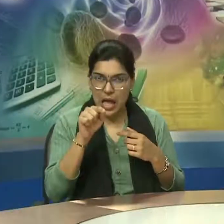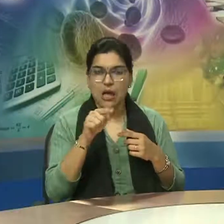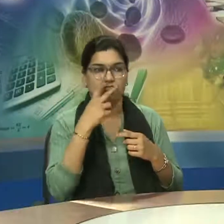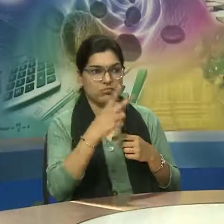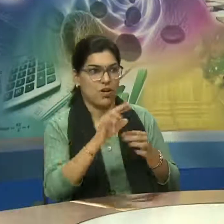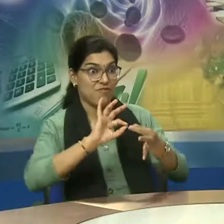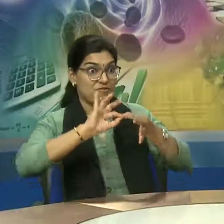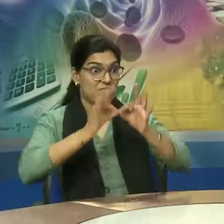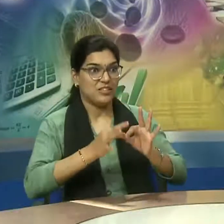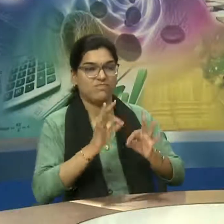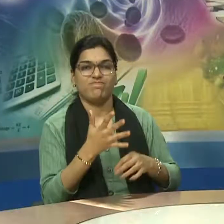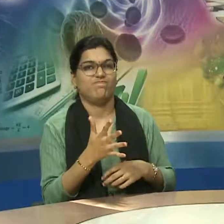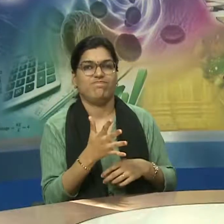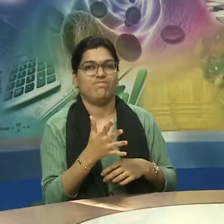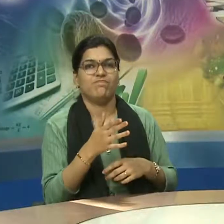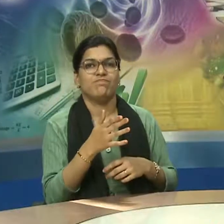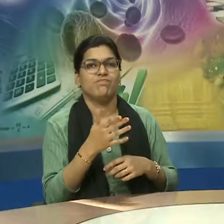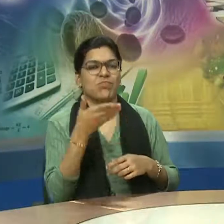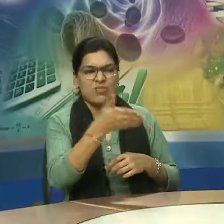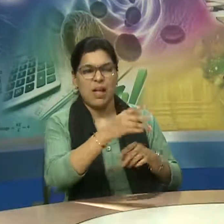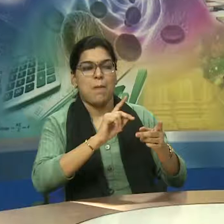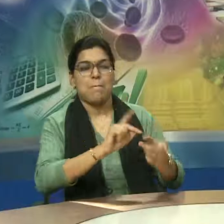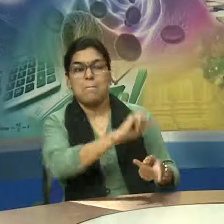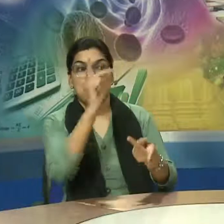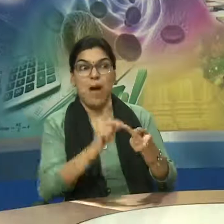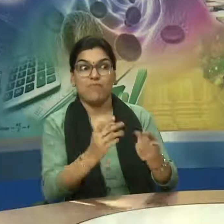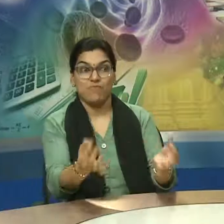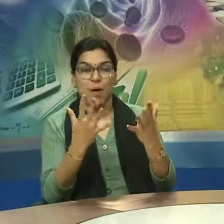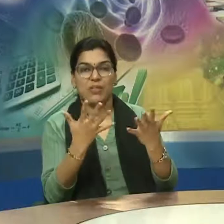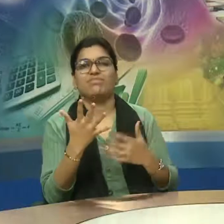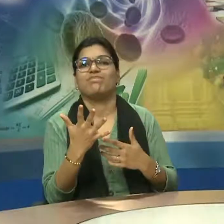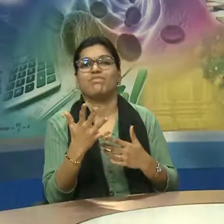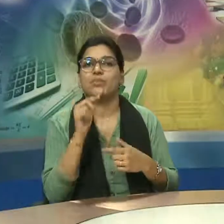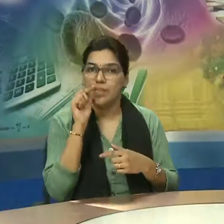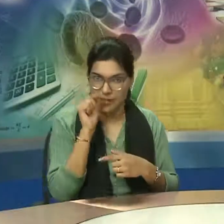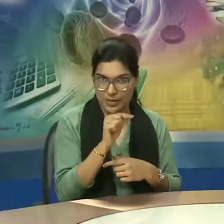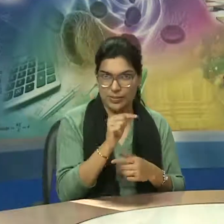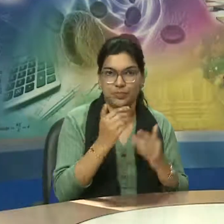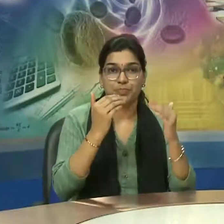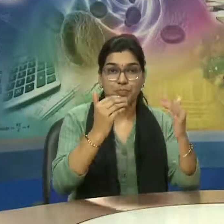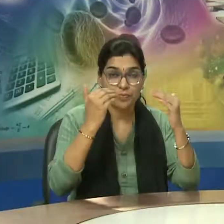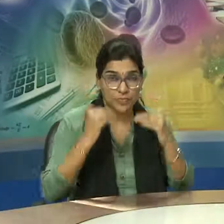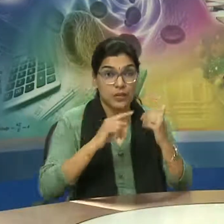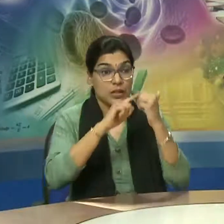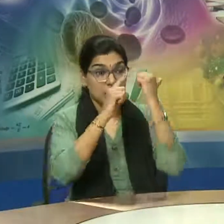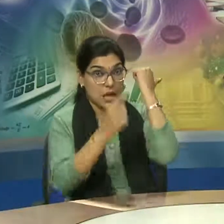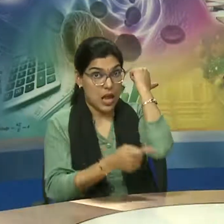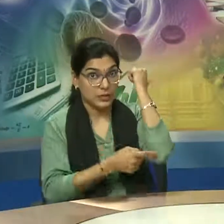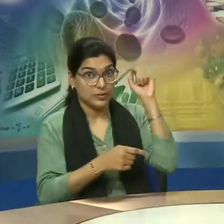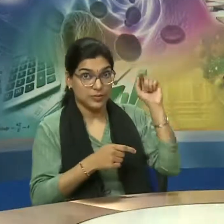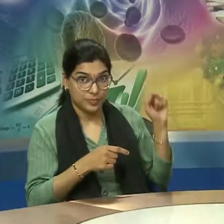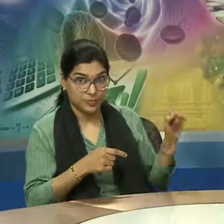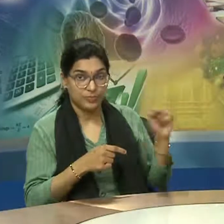but imperfect here means things which is not perfect in